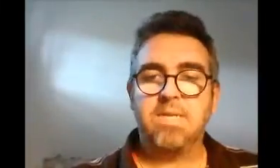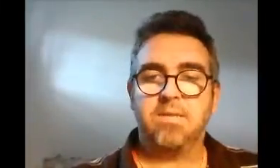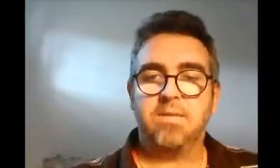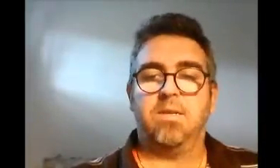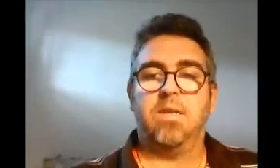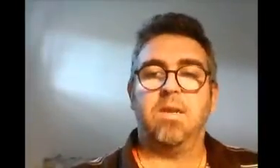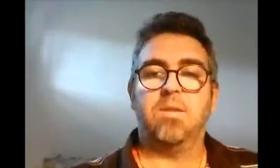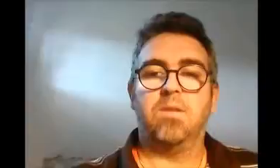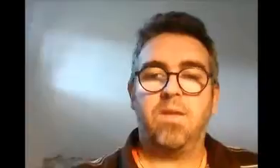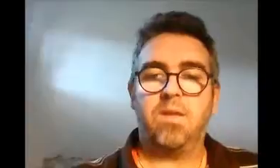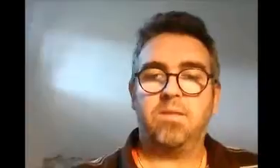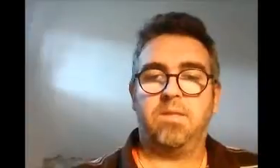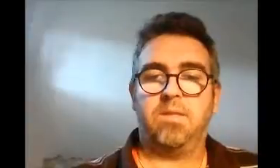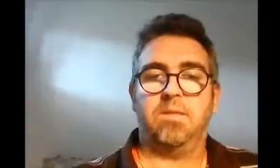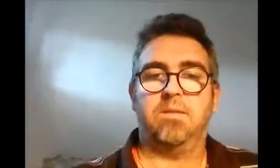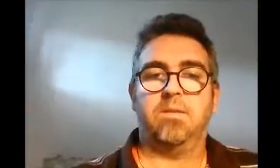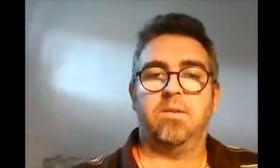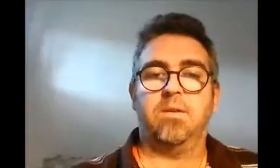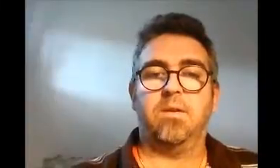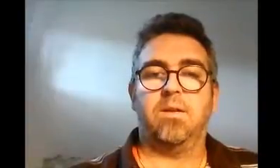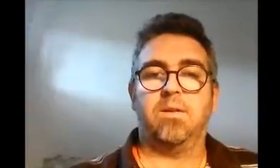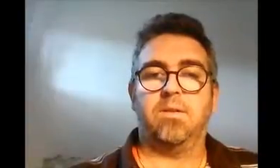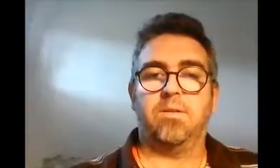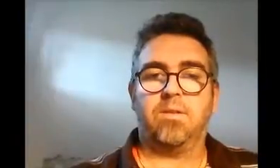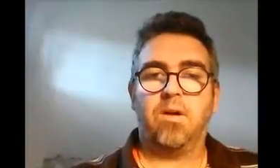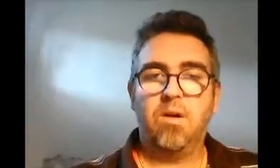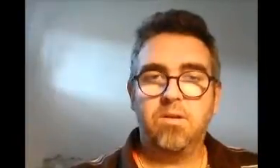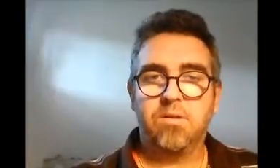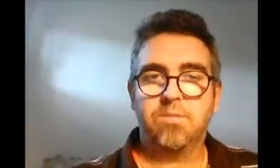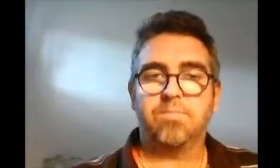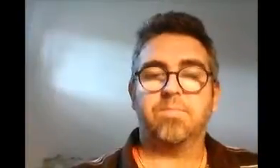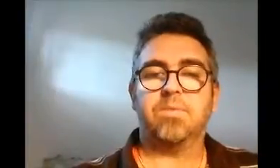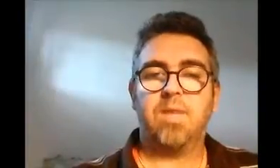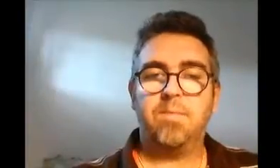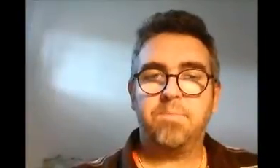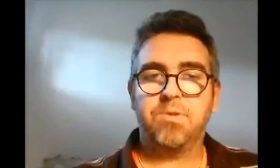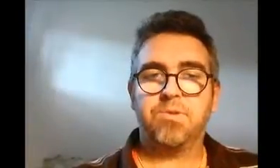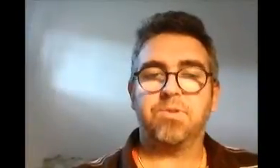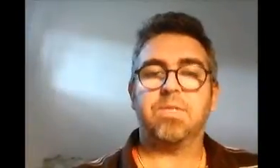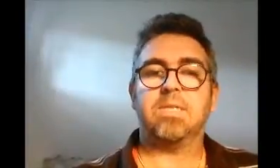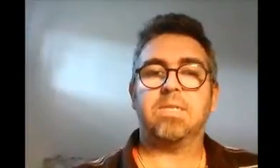brightness, luminosity, color,